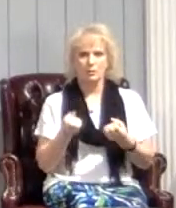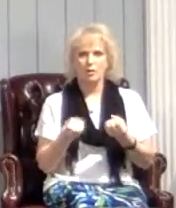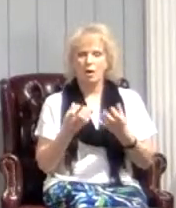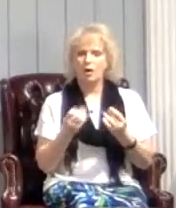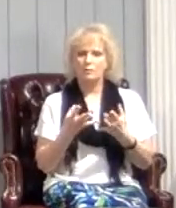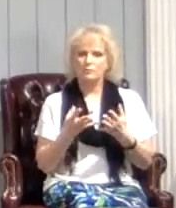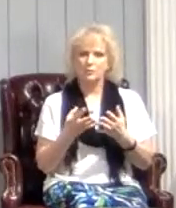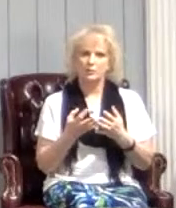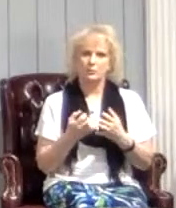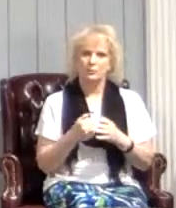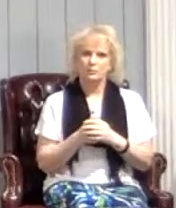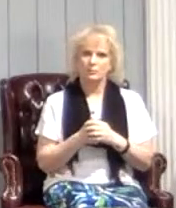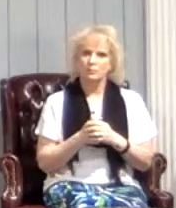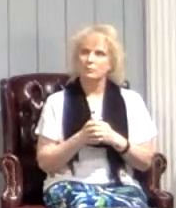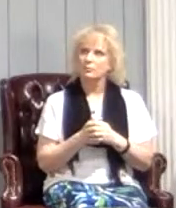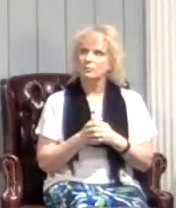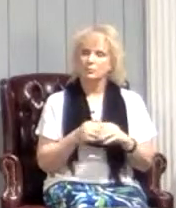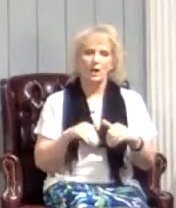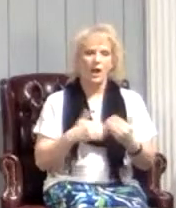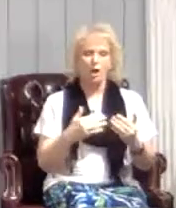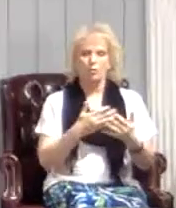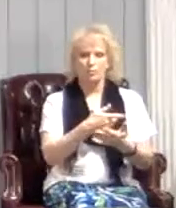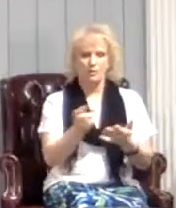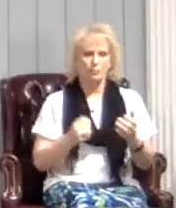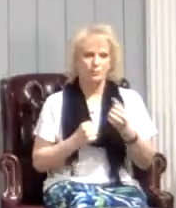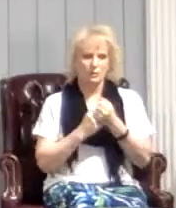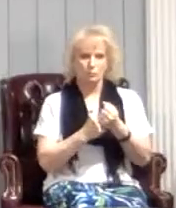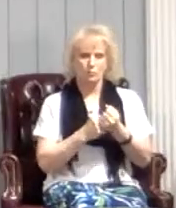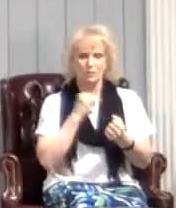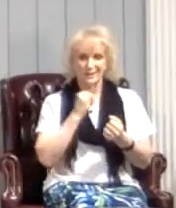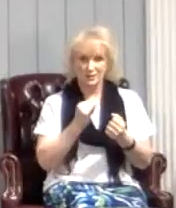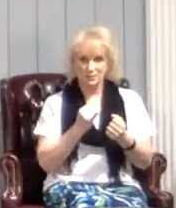Often the Anabaptists, how they would get supported is like this.